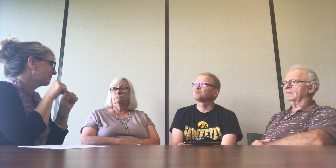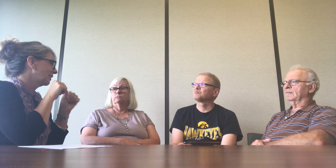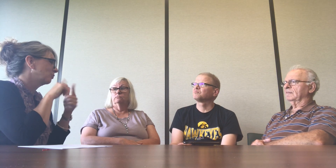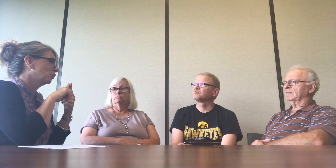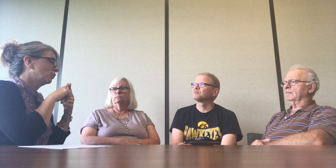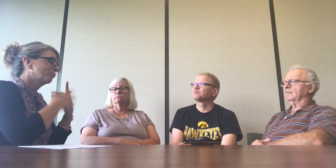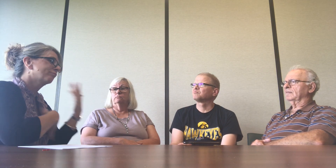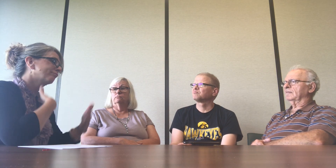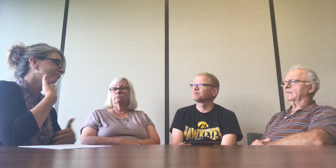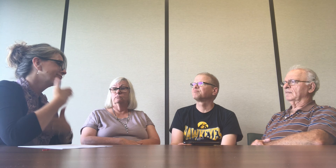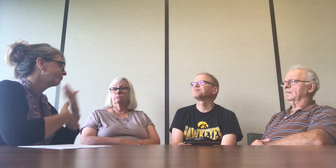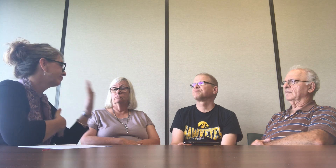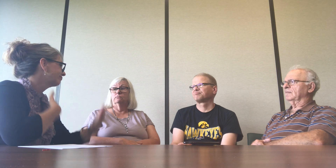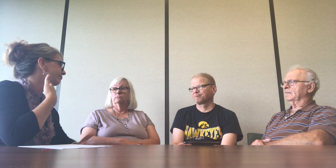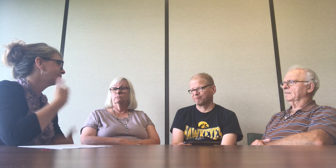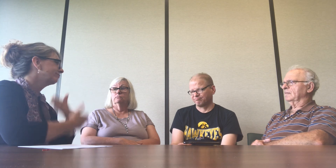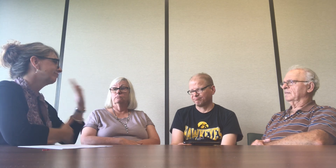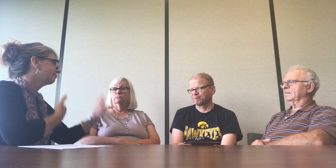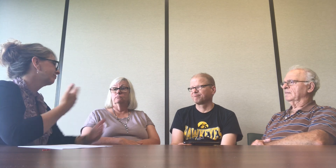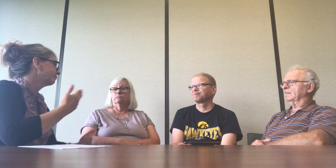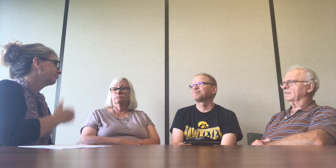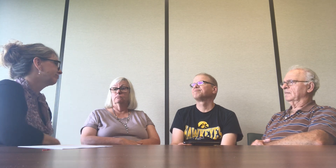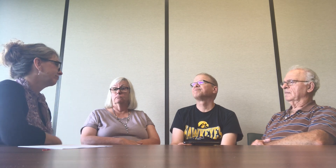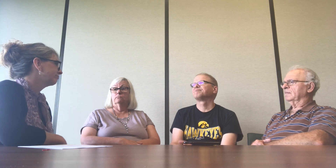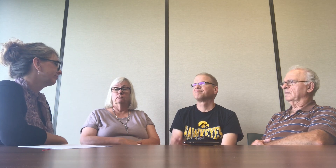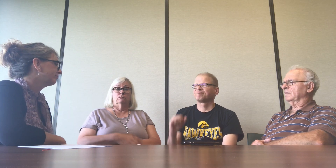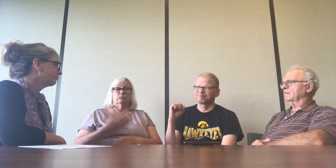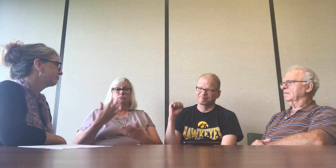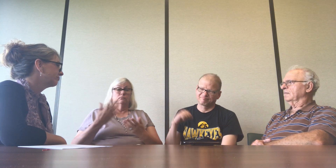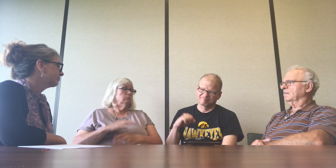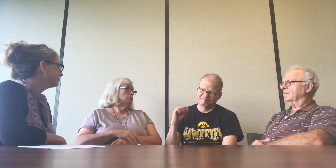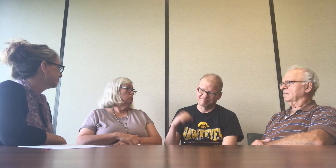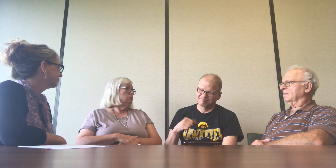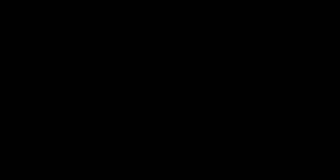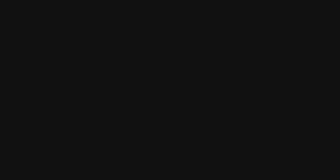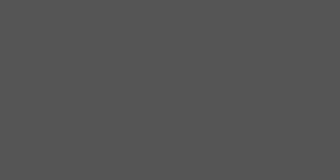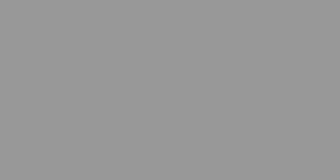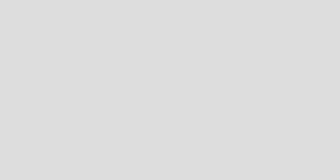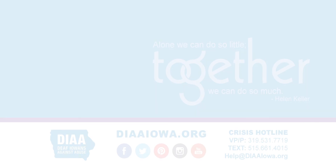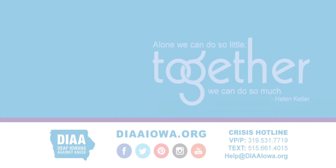involvement and continue to move forward. Absolutely.